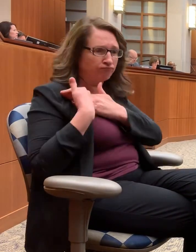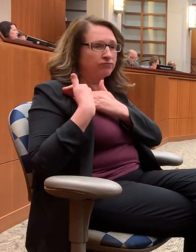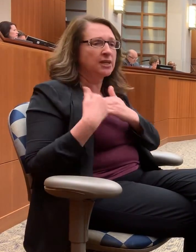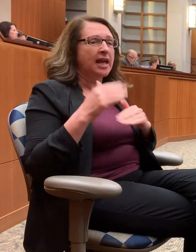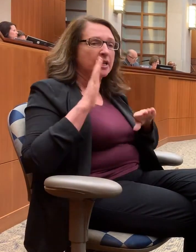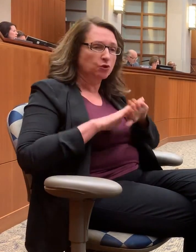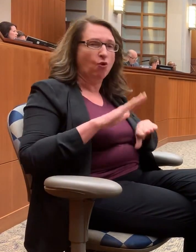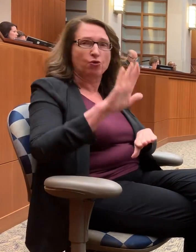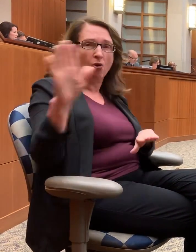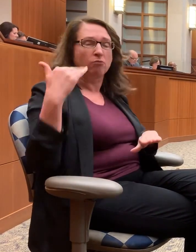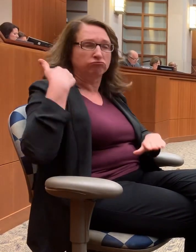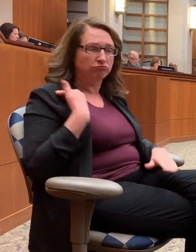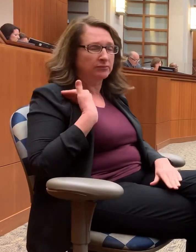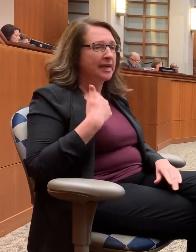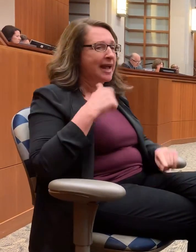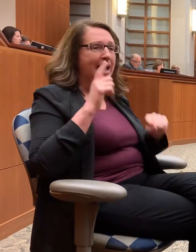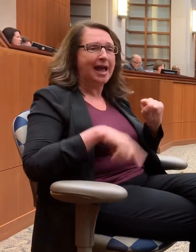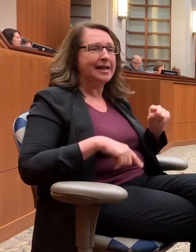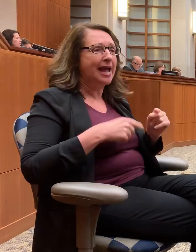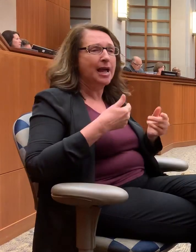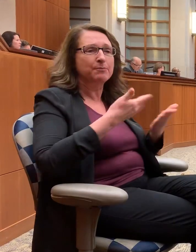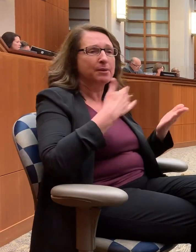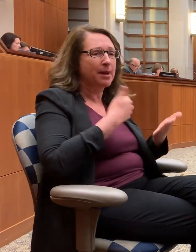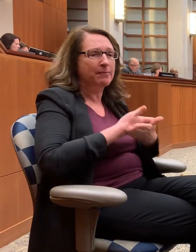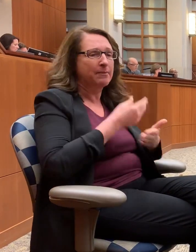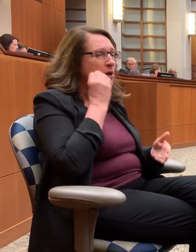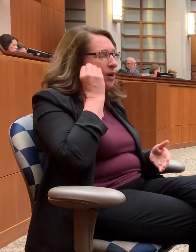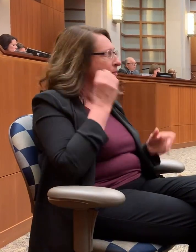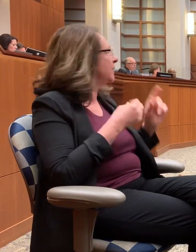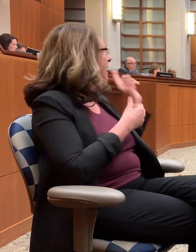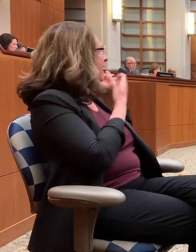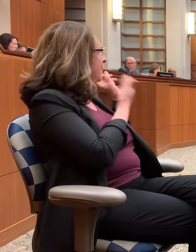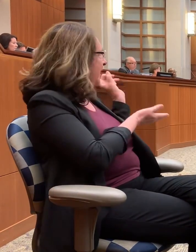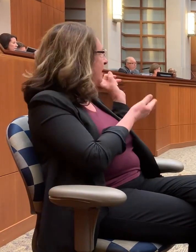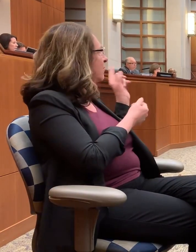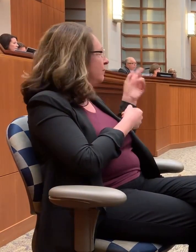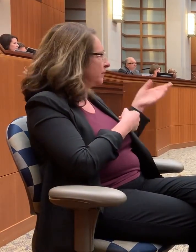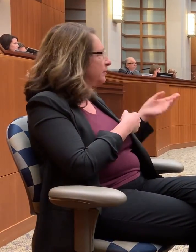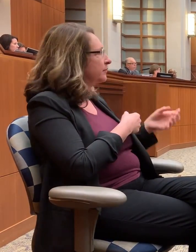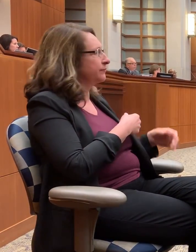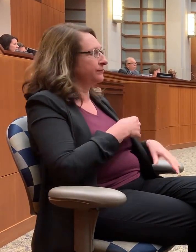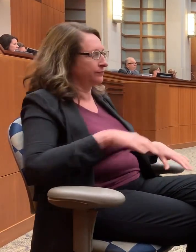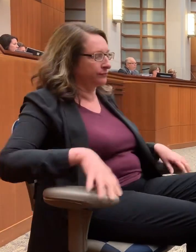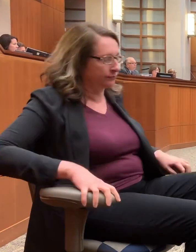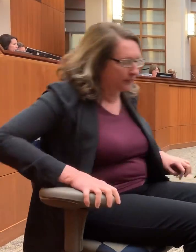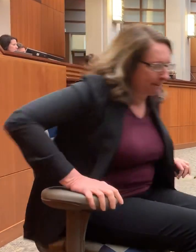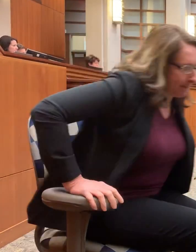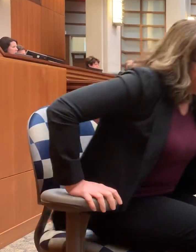on you. I can't take my baby home. Thank you, Ms. Wolf. Mr. Gallery?